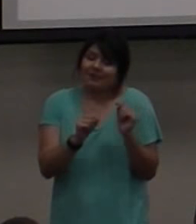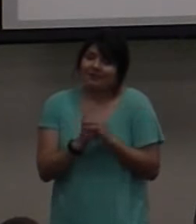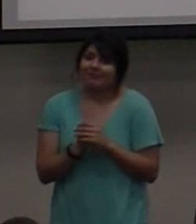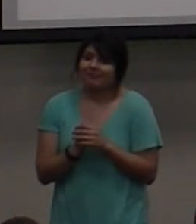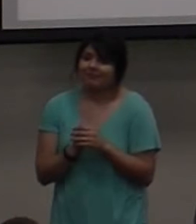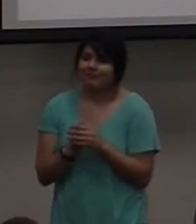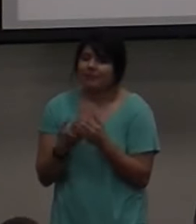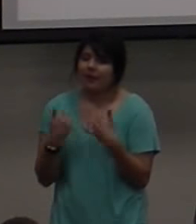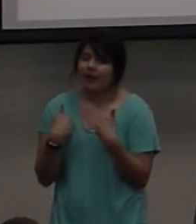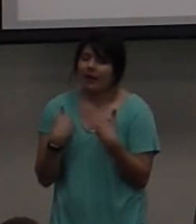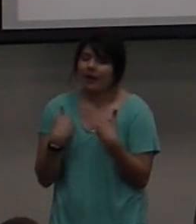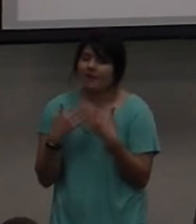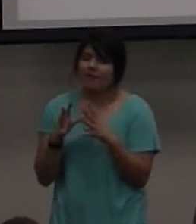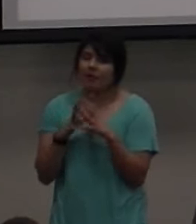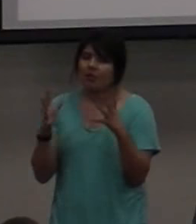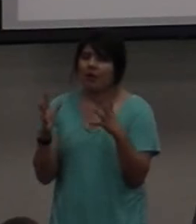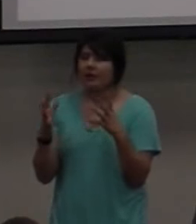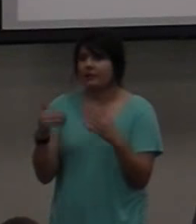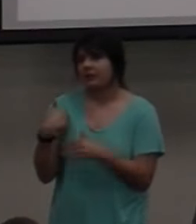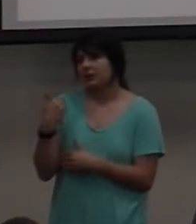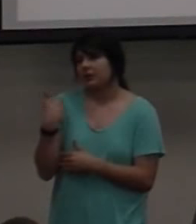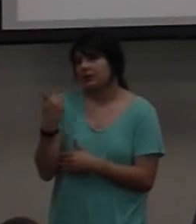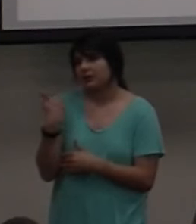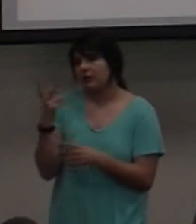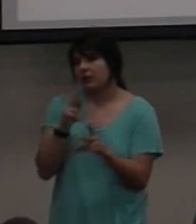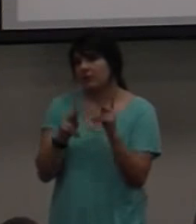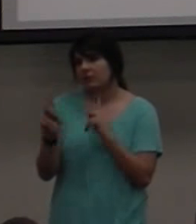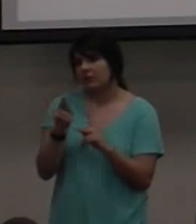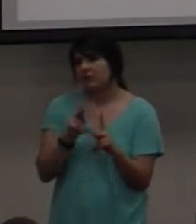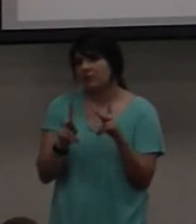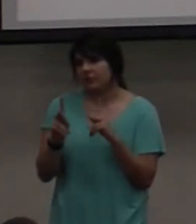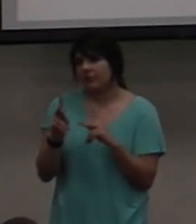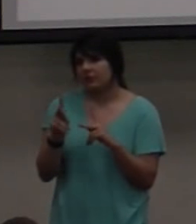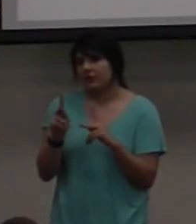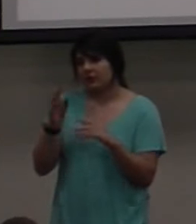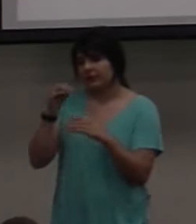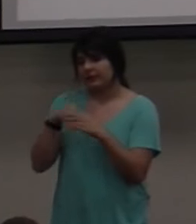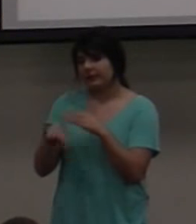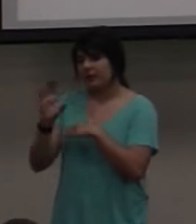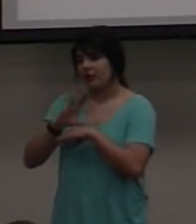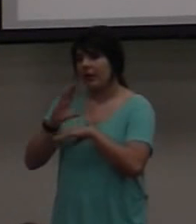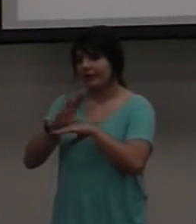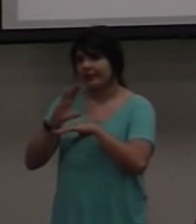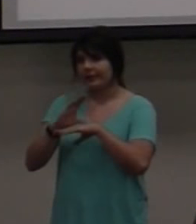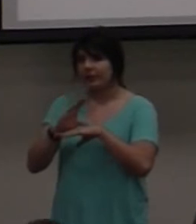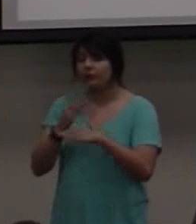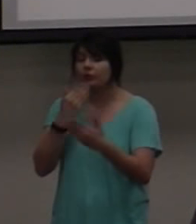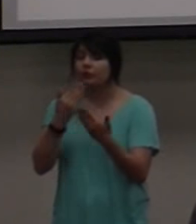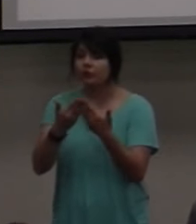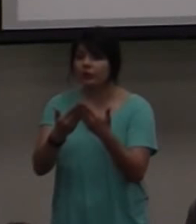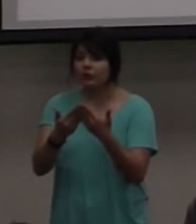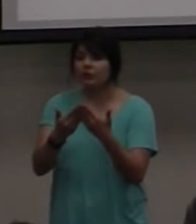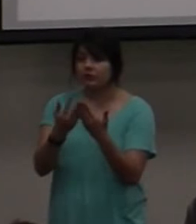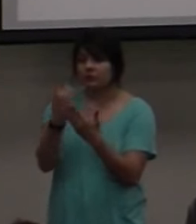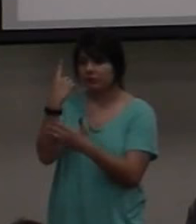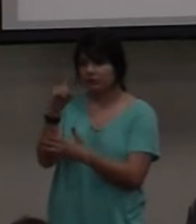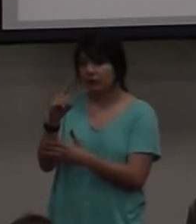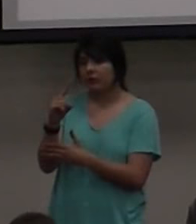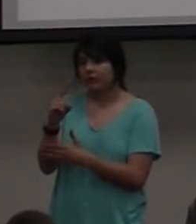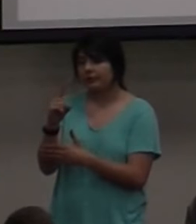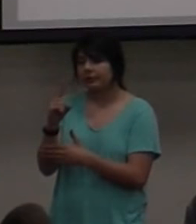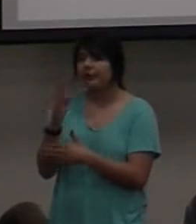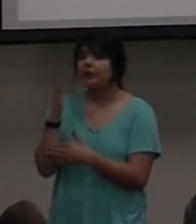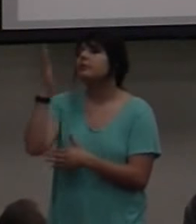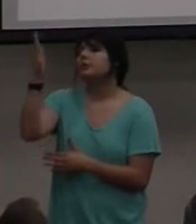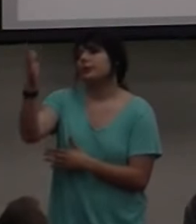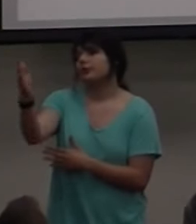We have a lot of young people in our congregations, which is good for the